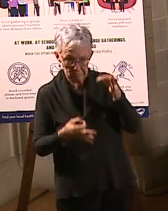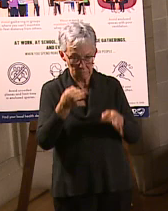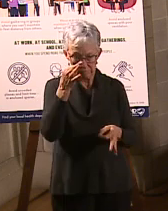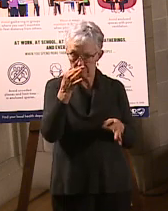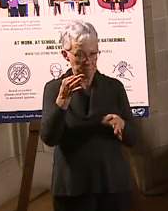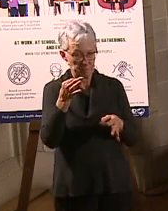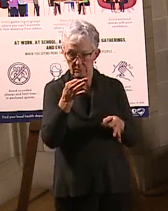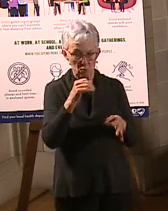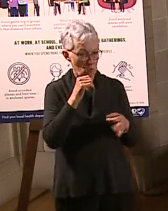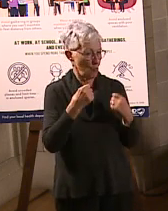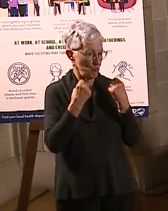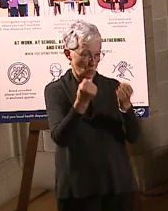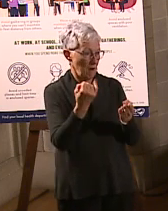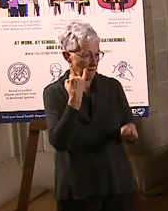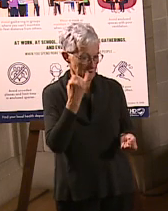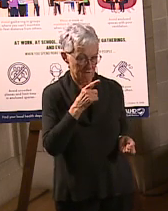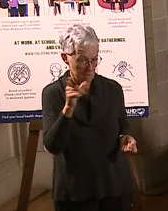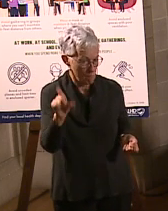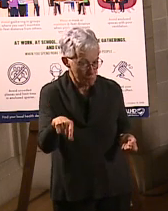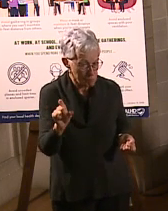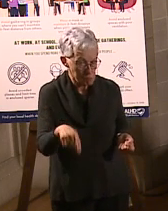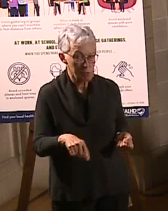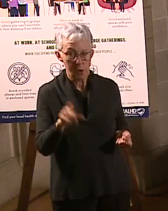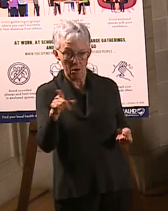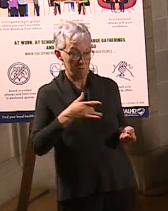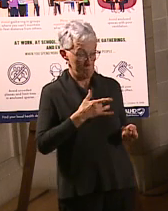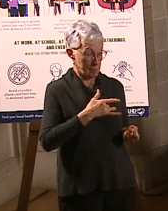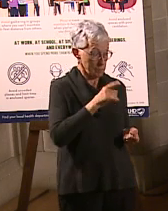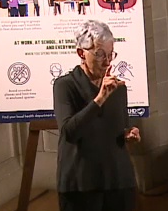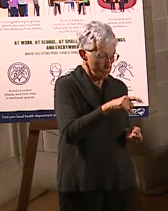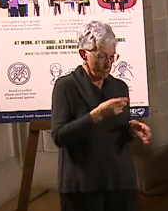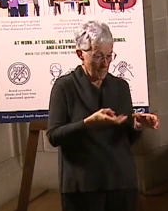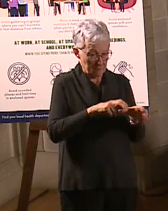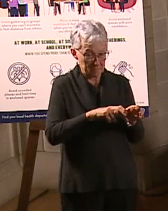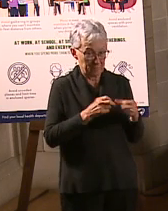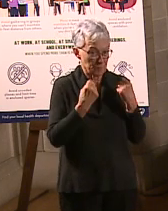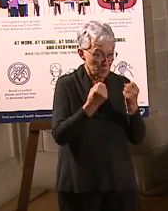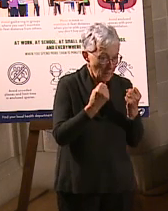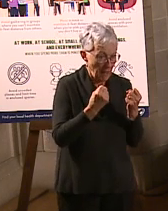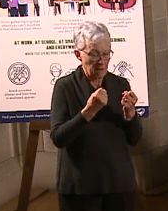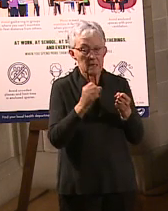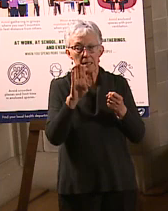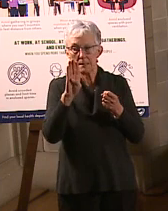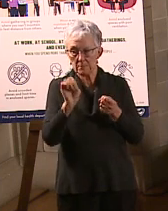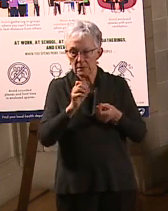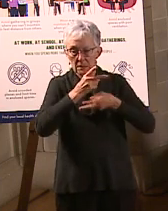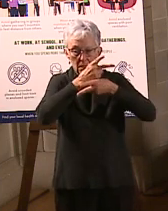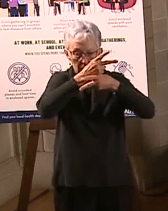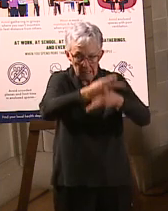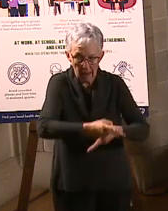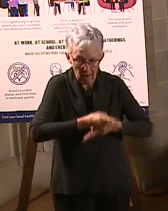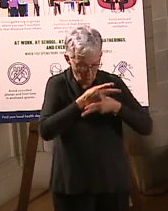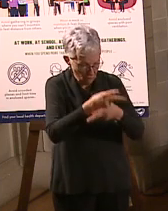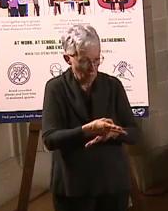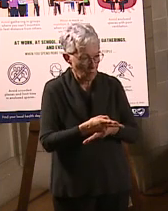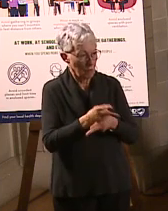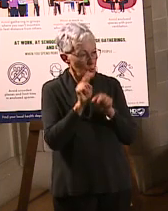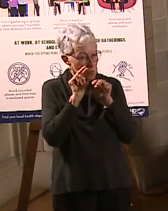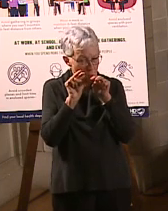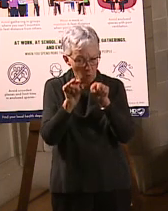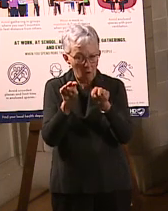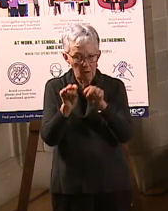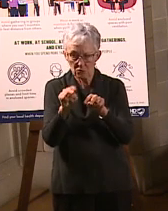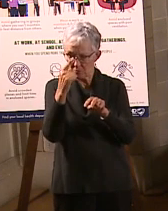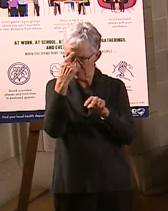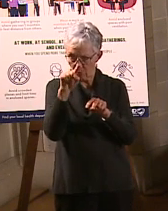necessary. And if you must travel, do it appropriately, take precautions, watch out for snow removal equipment,